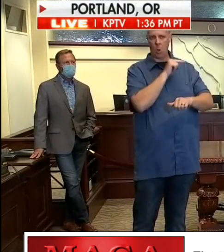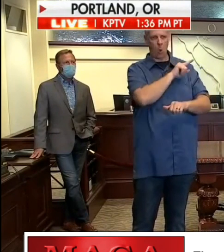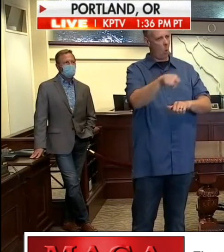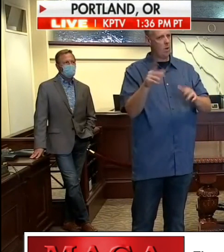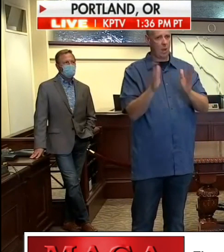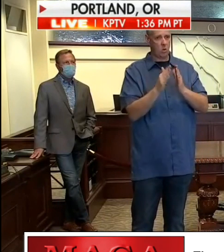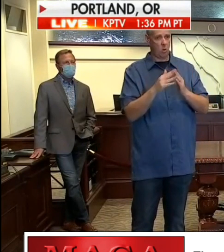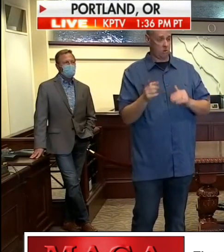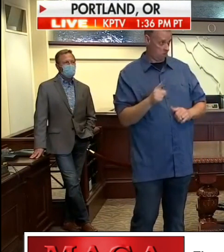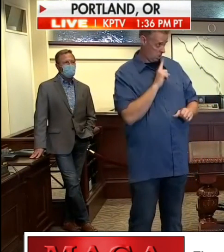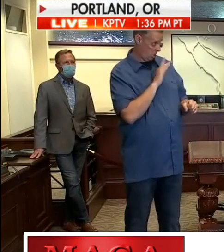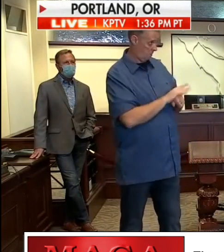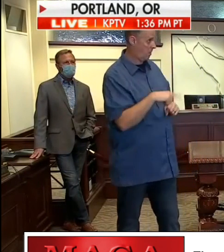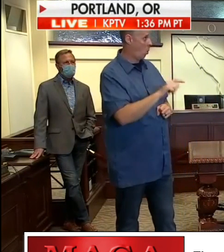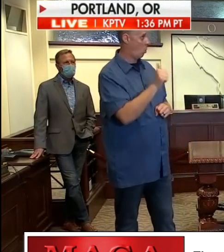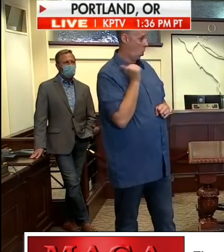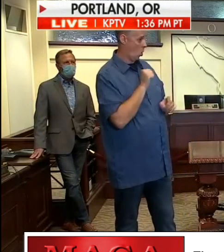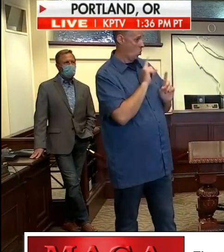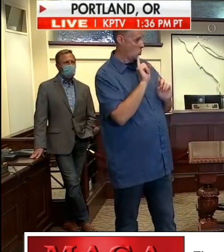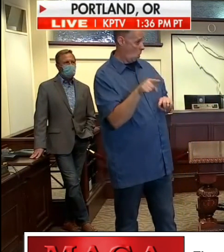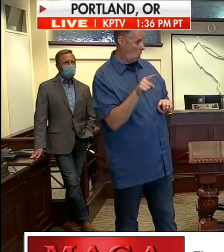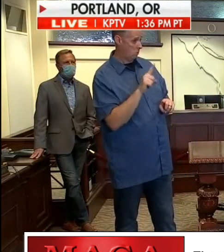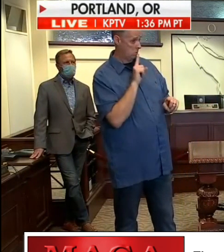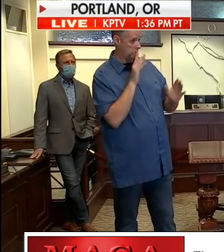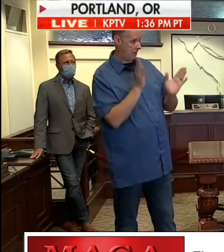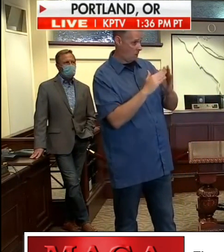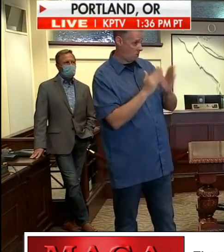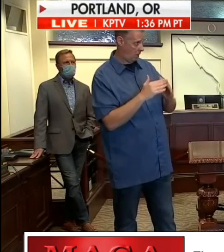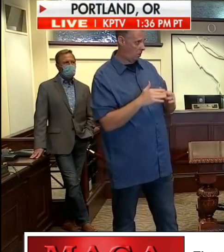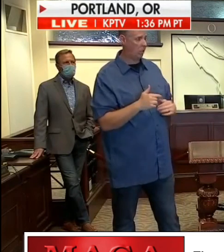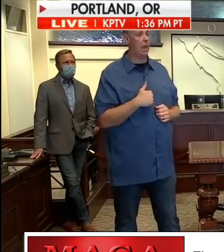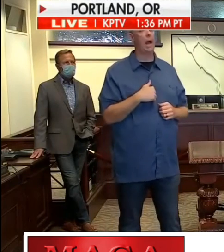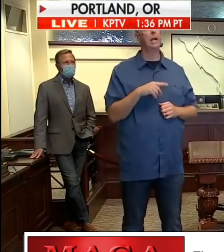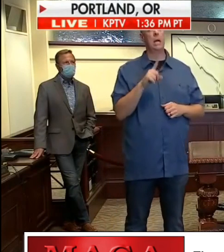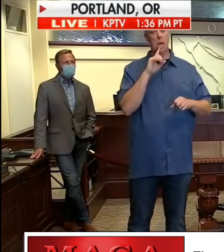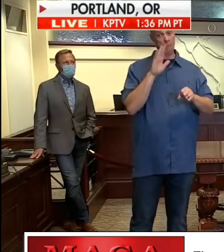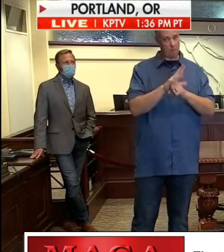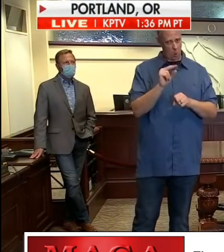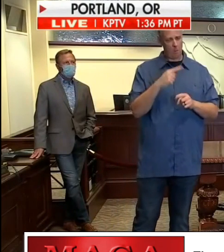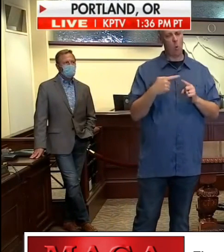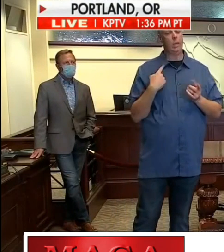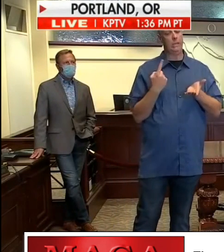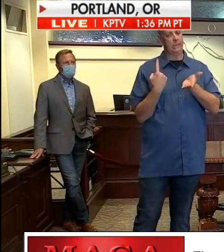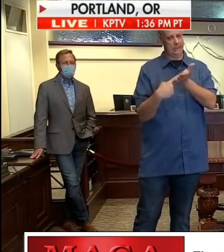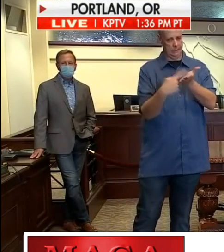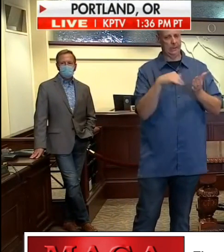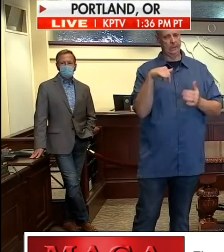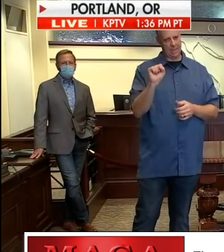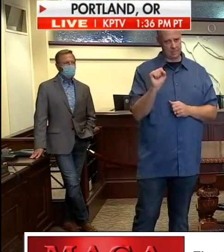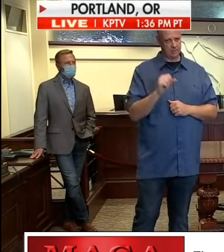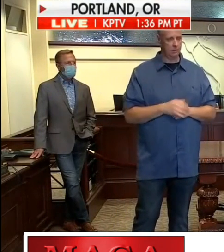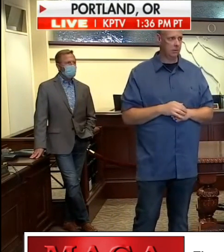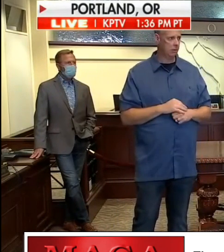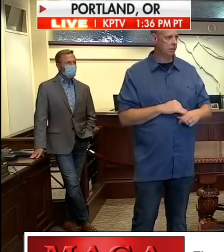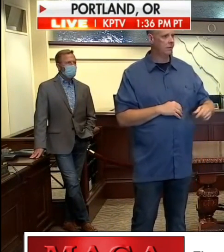Did you have a commitment that that would be the case? I don't know if we had a commitment, but I know we had conversations around it.